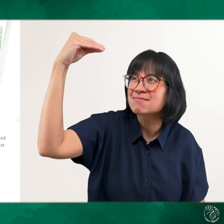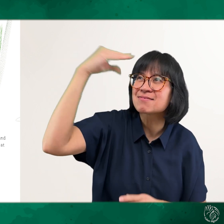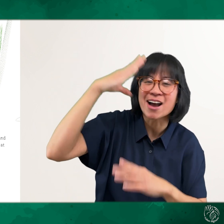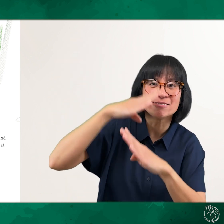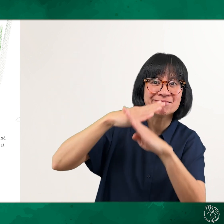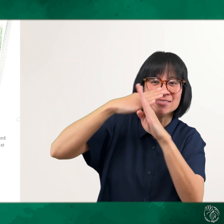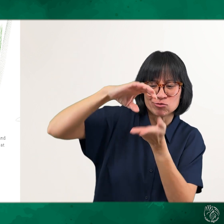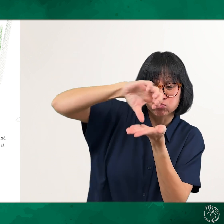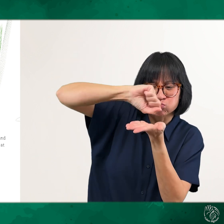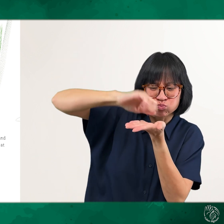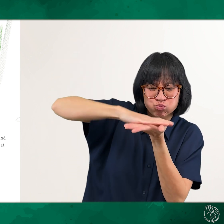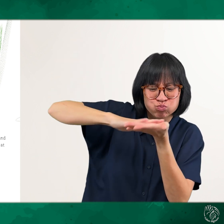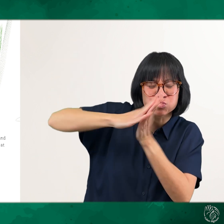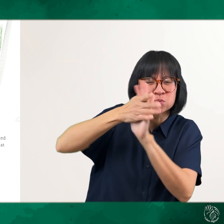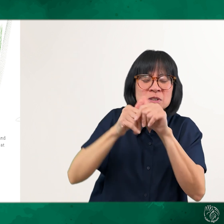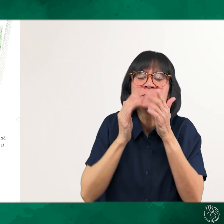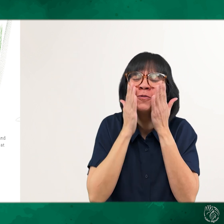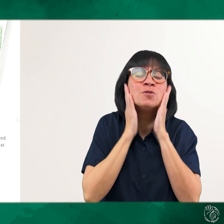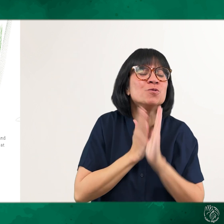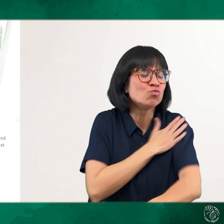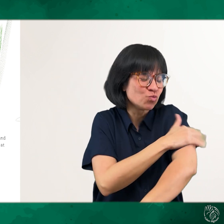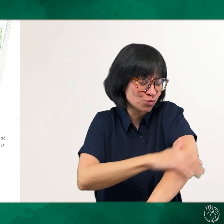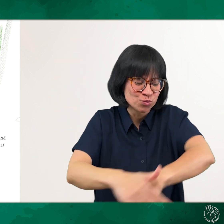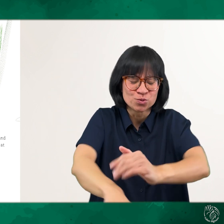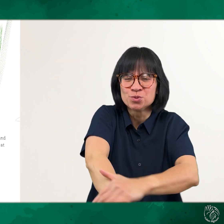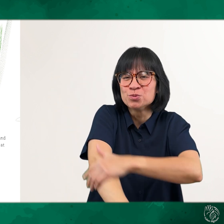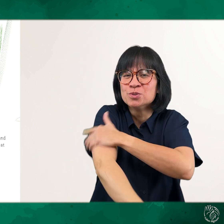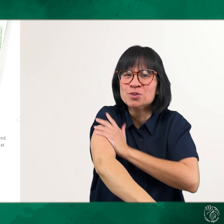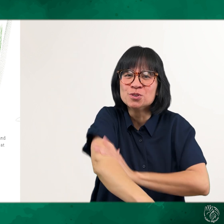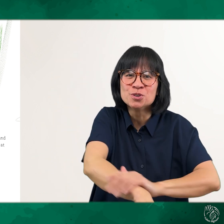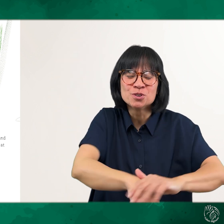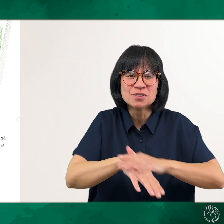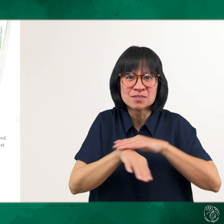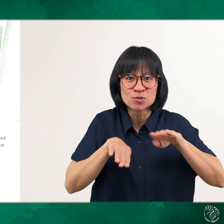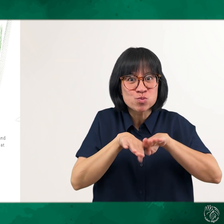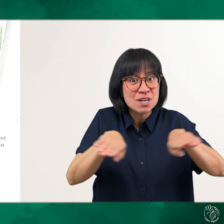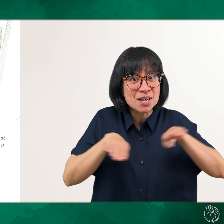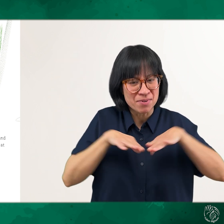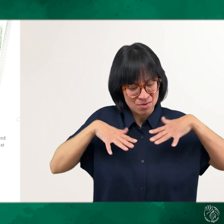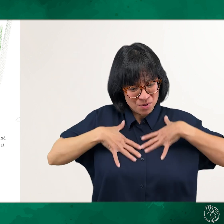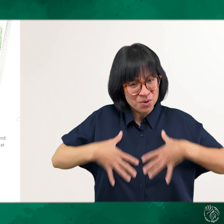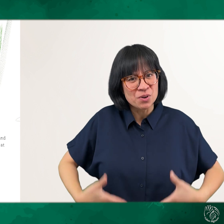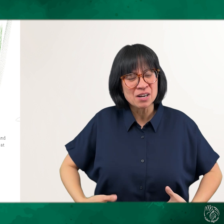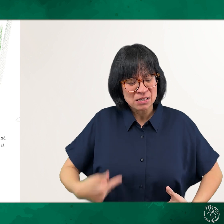And gooey sunscreen and salt-soaked swimsuits at the beach.